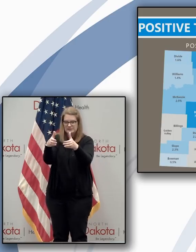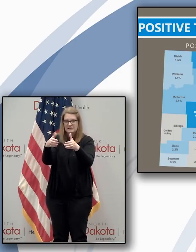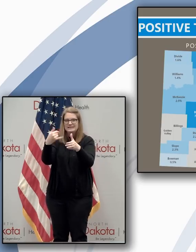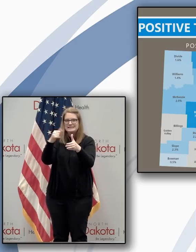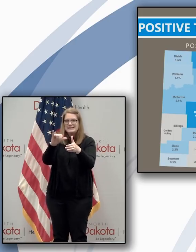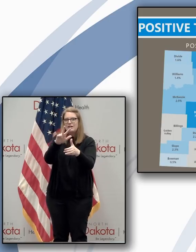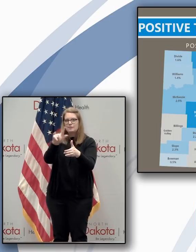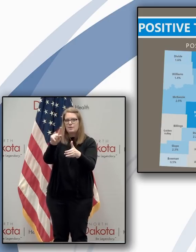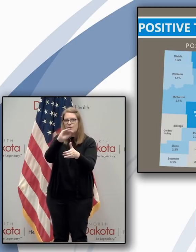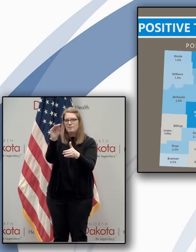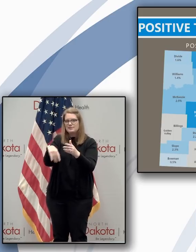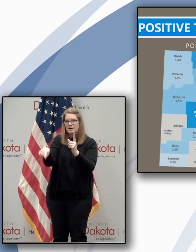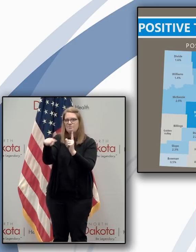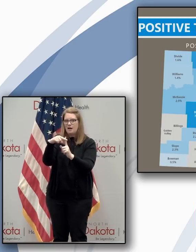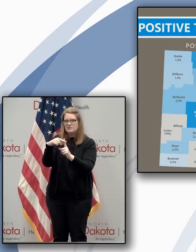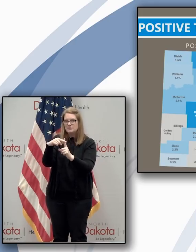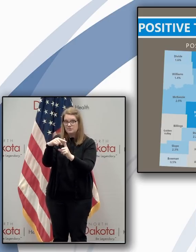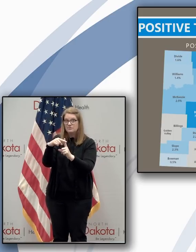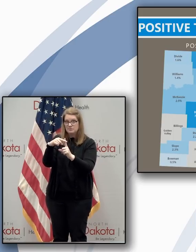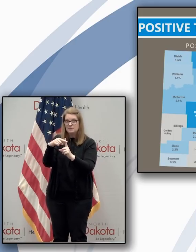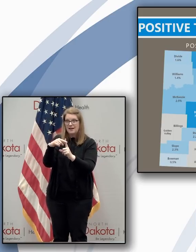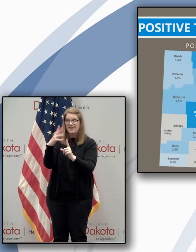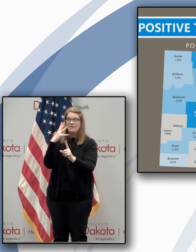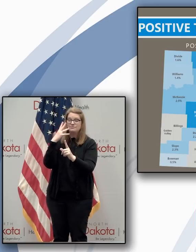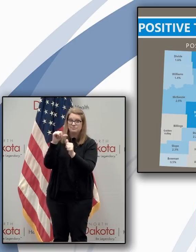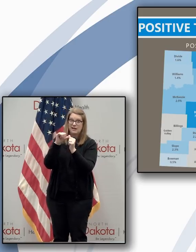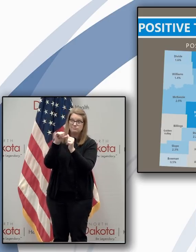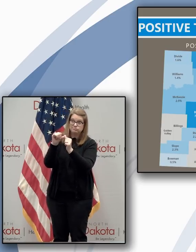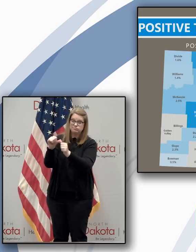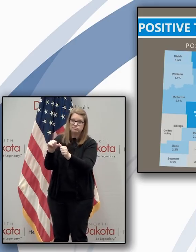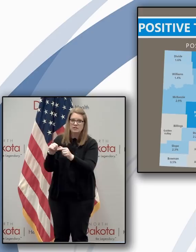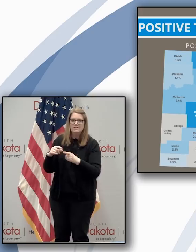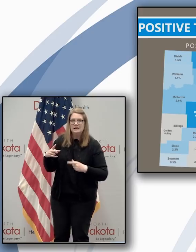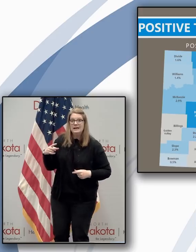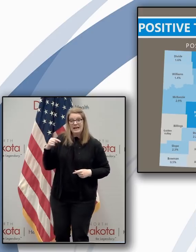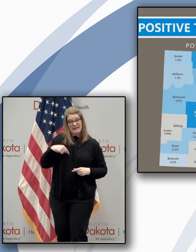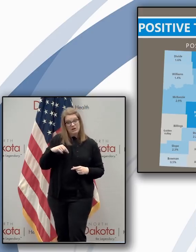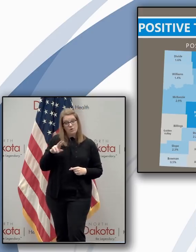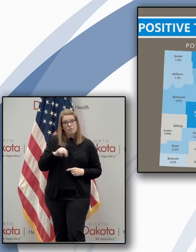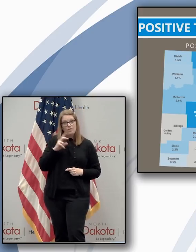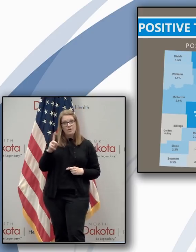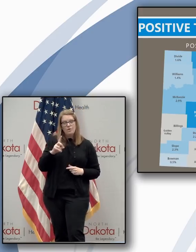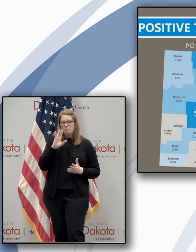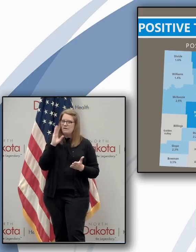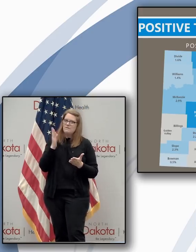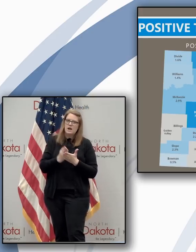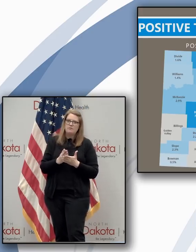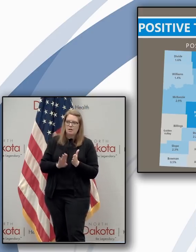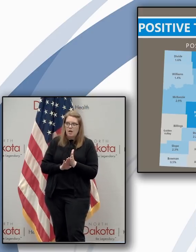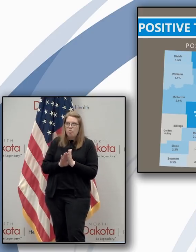And of course, we have not ever climbed into double digits as a state.